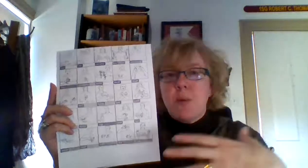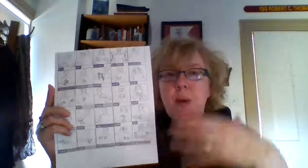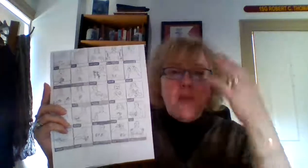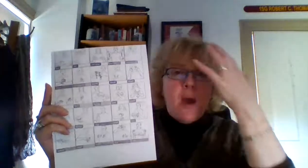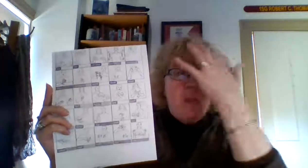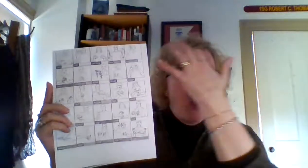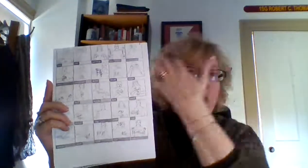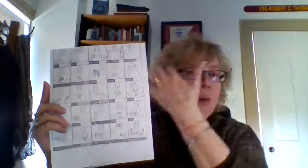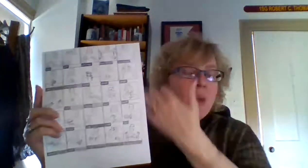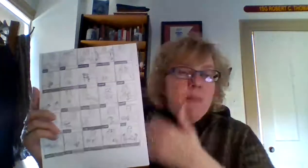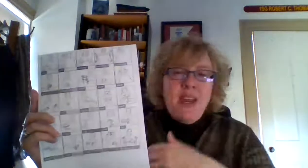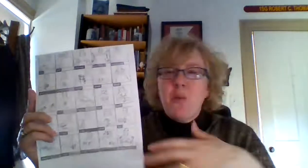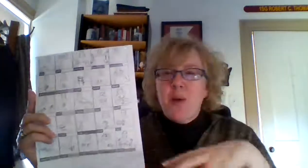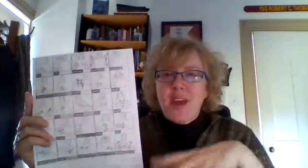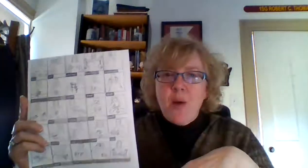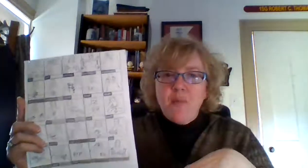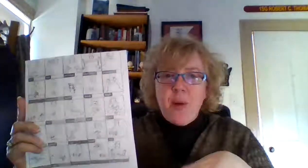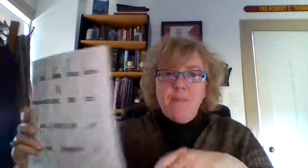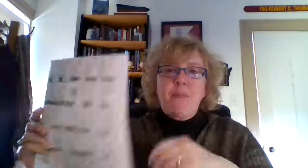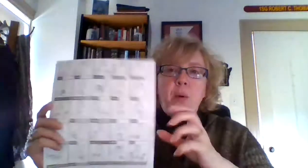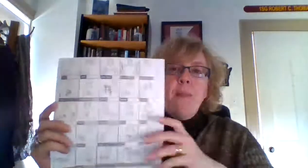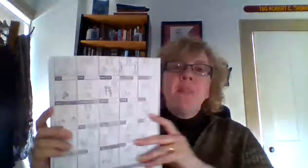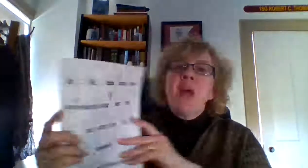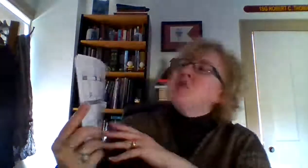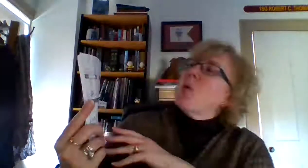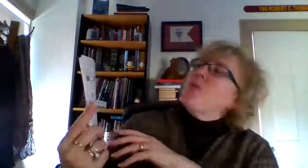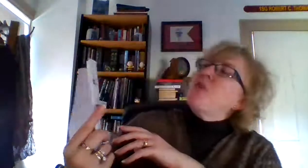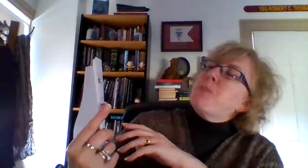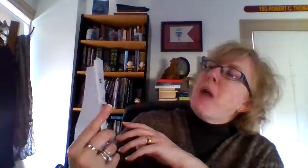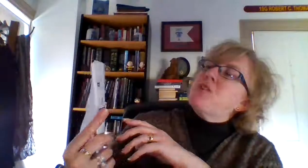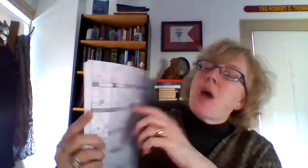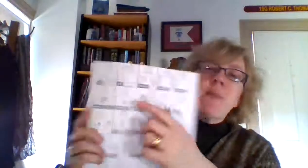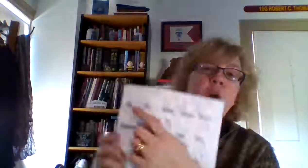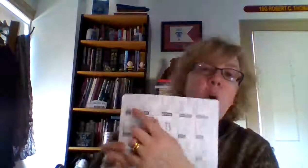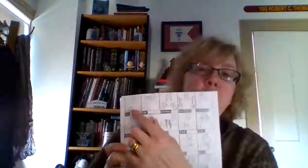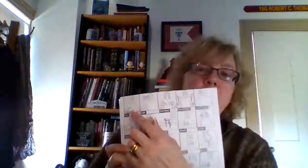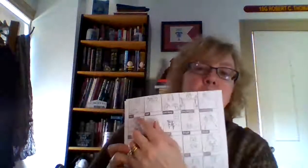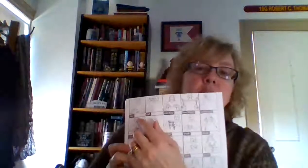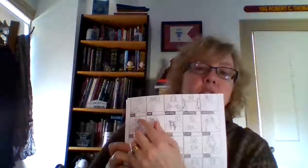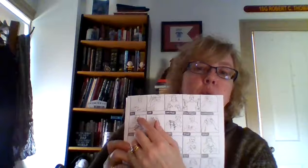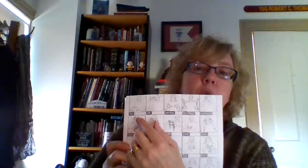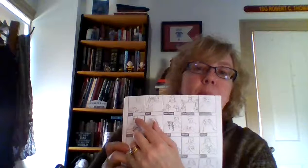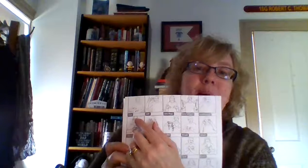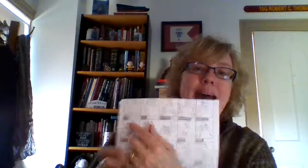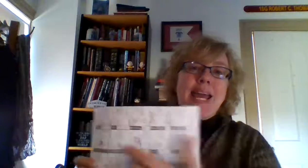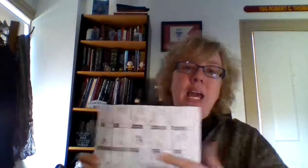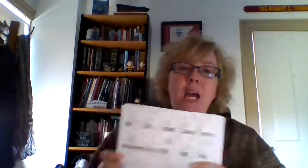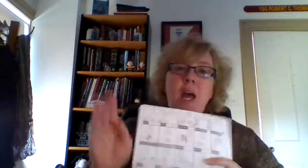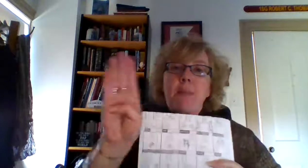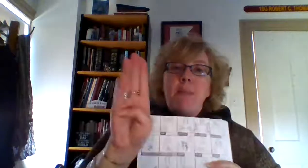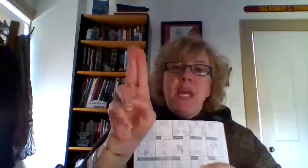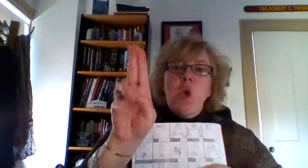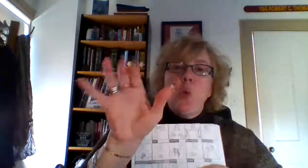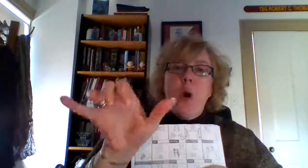remember them, what they mean, where they come from. Okay? So the first page I'm going to go with is the word buy.